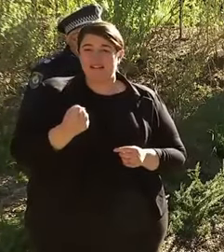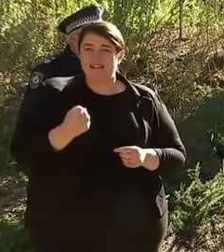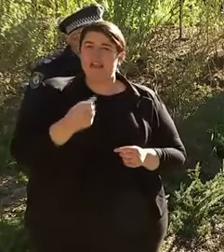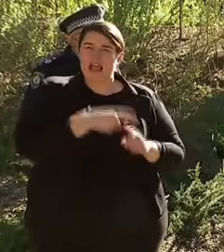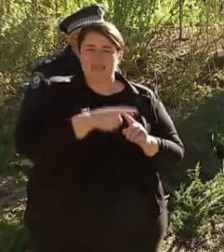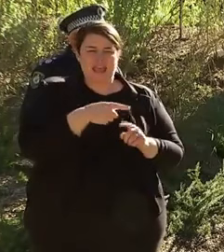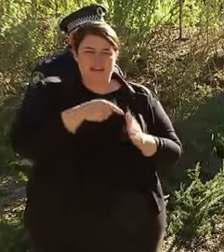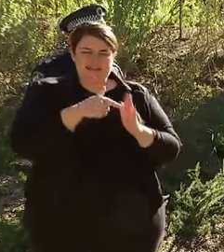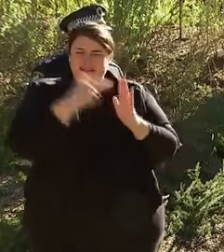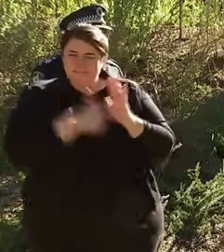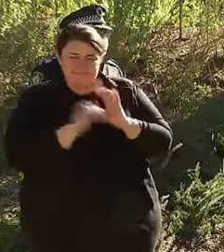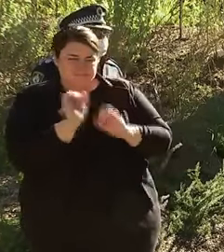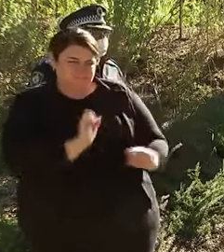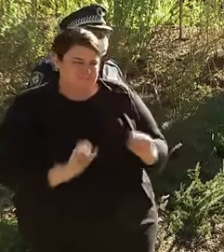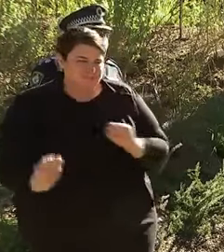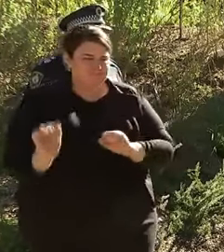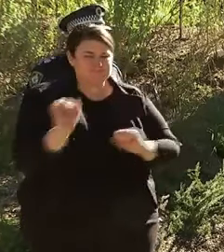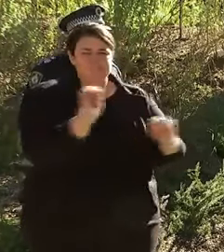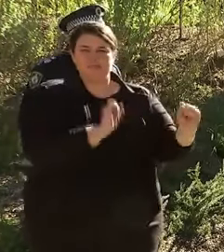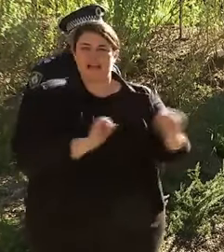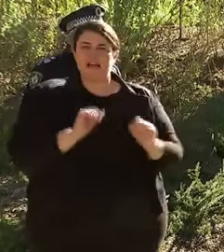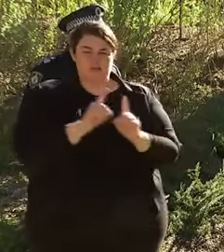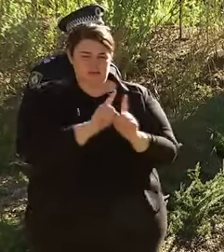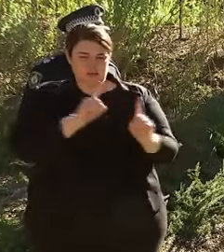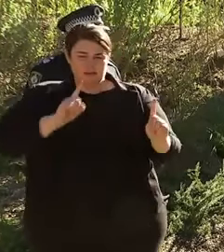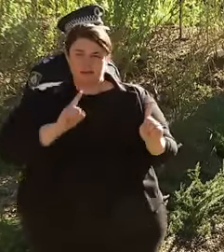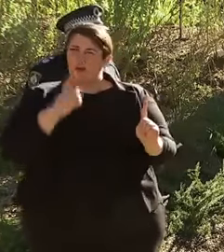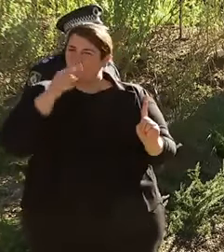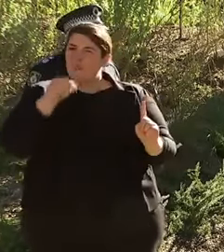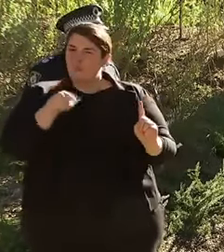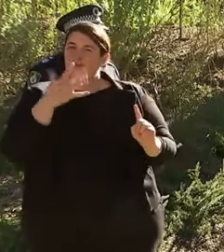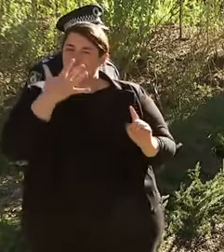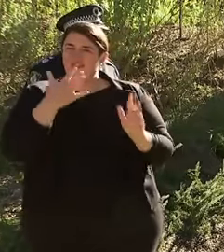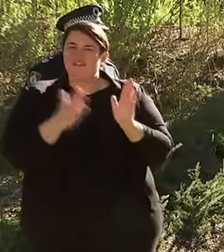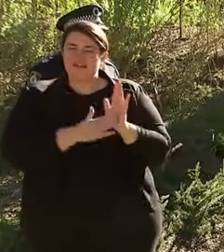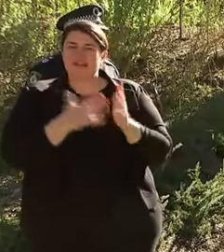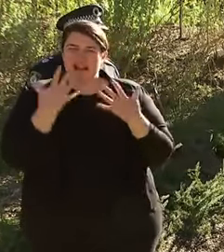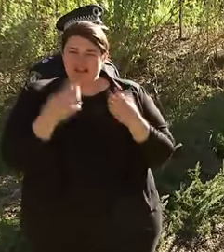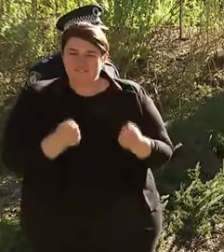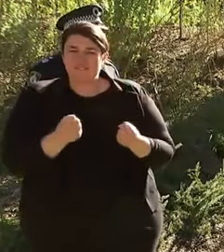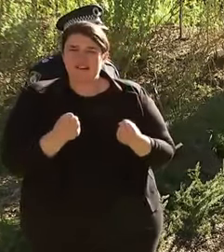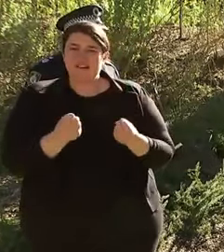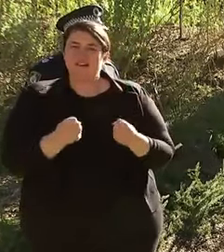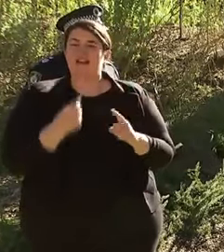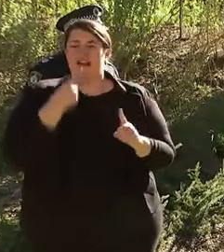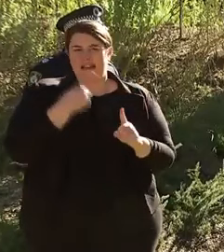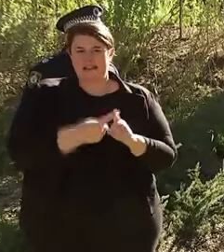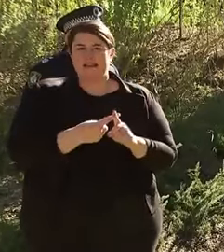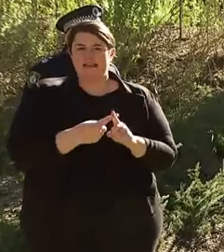deep cleaned. There's social distancing at the clinic, and it's also got